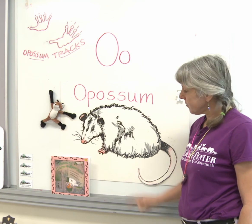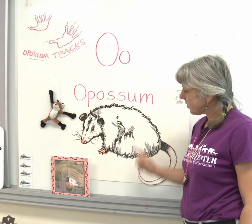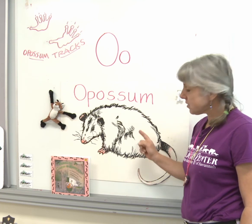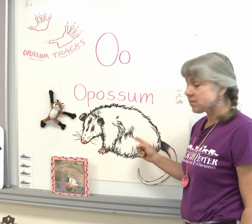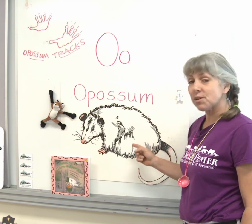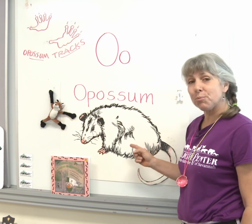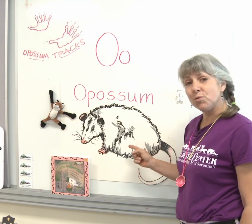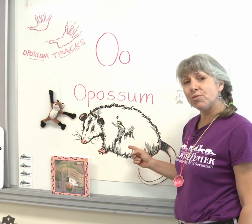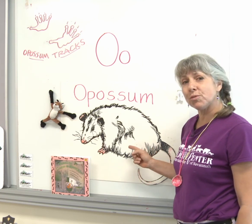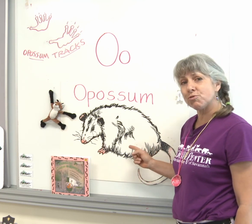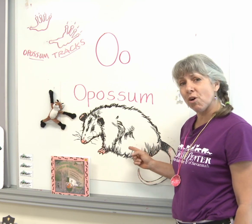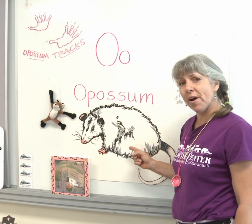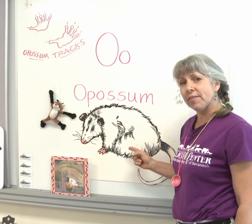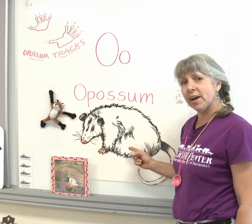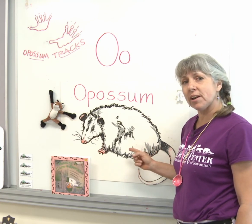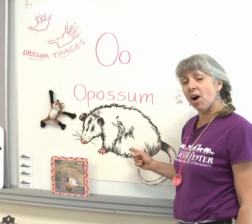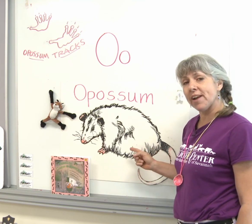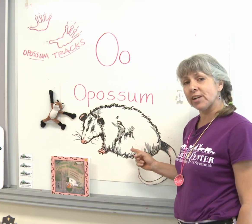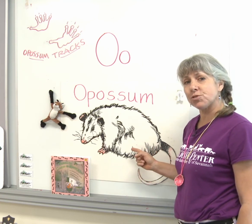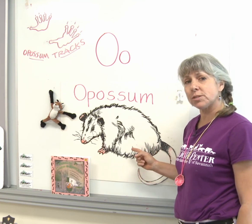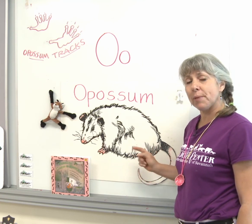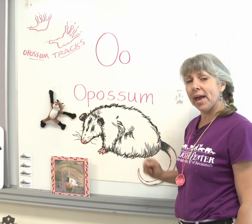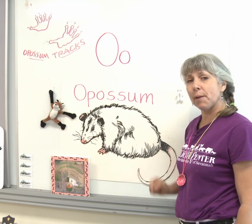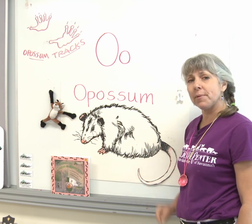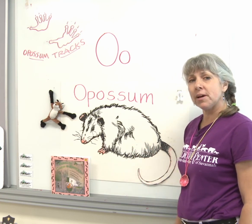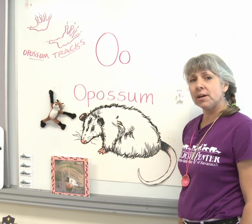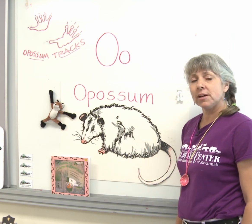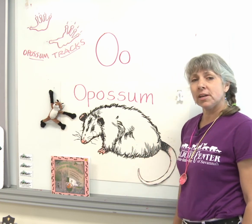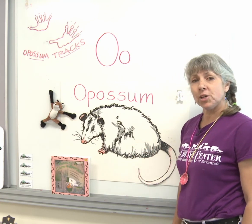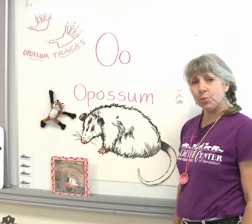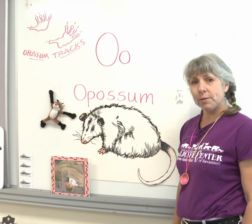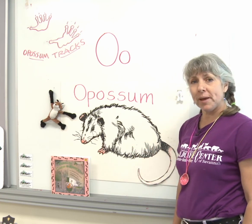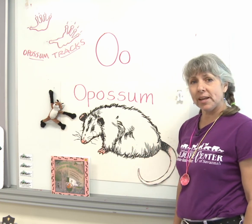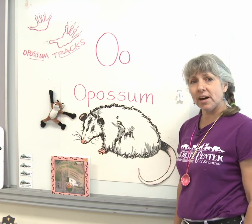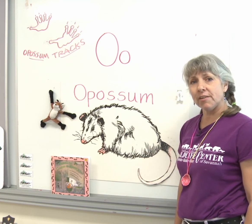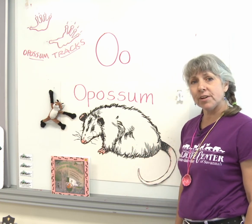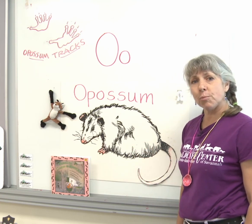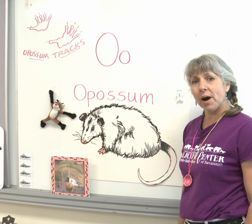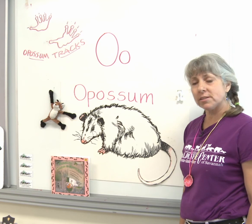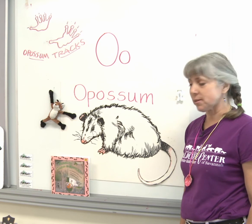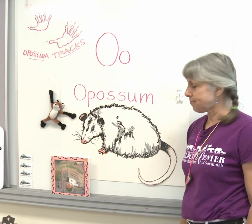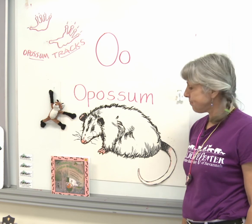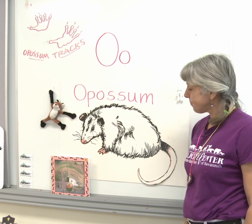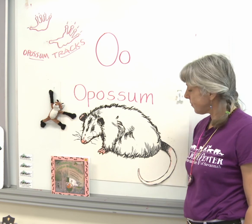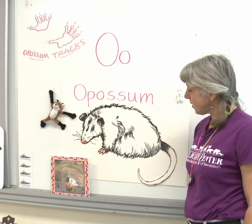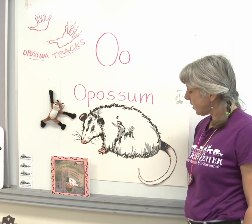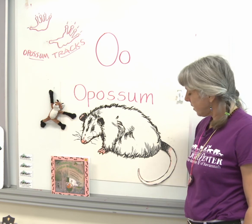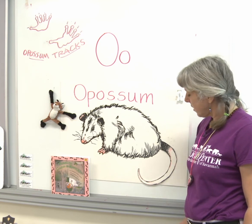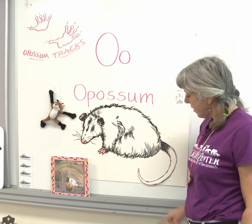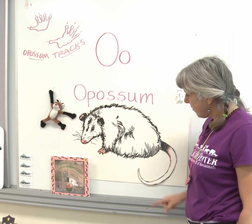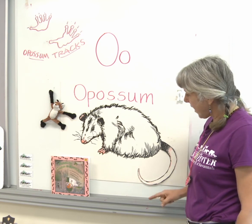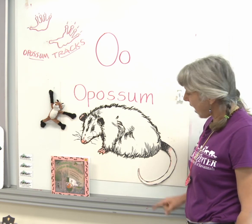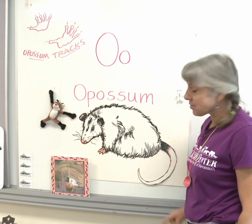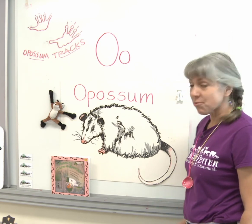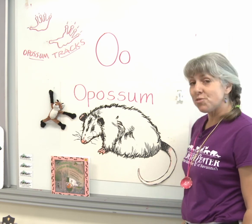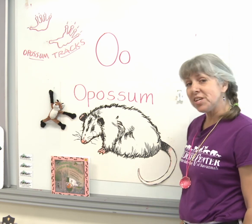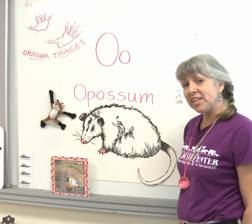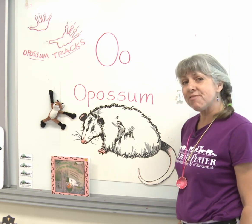This is a beautiful drawing that our naturalist Pam Hewitt made of an opossum. They have some really